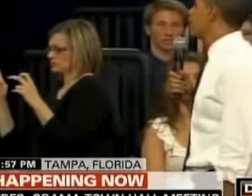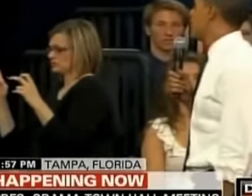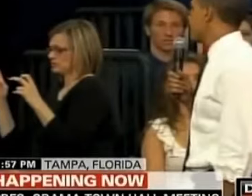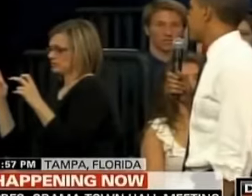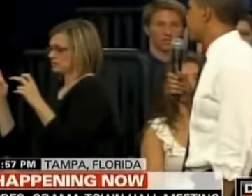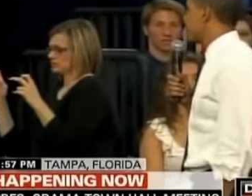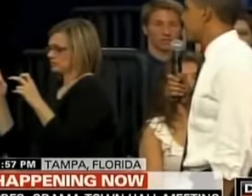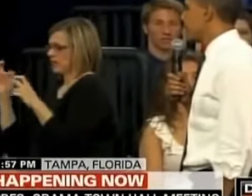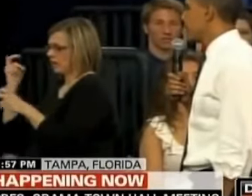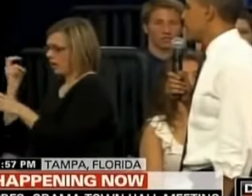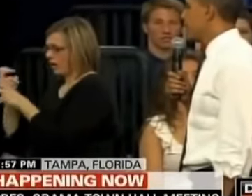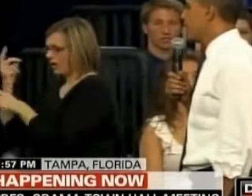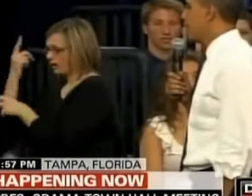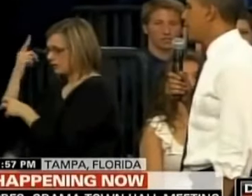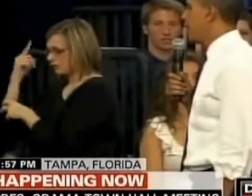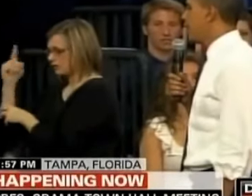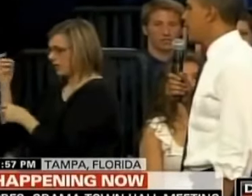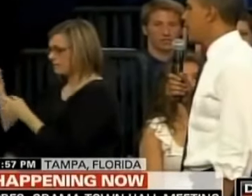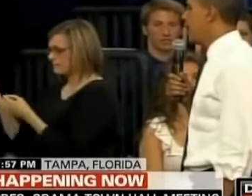centuries.